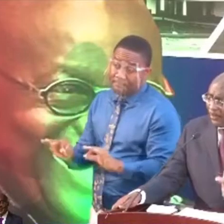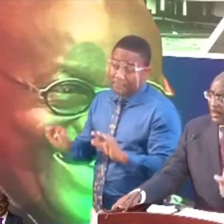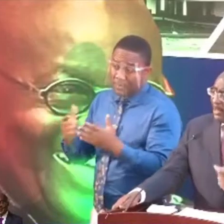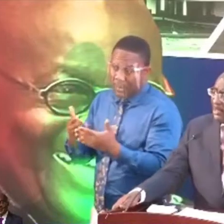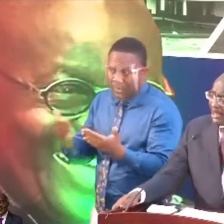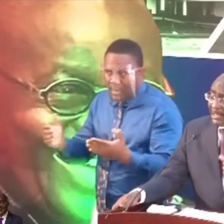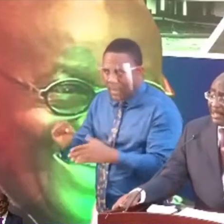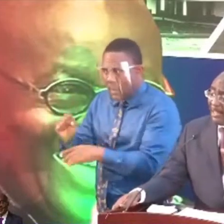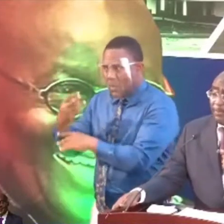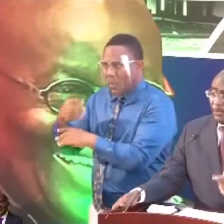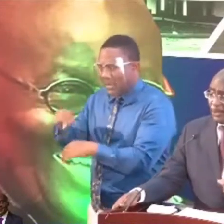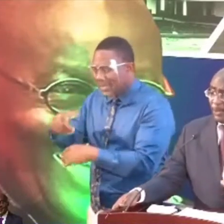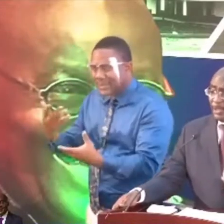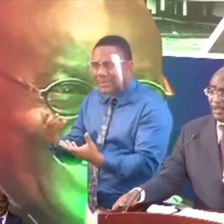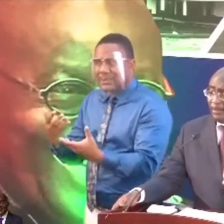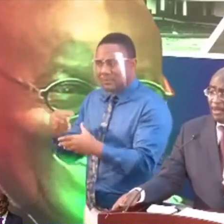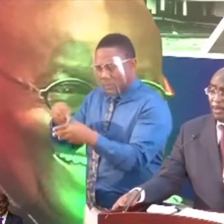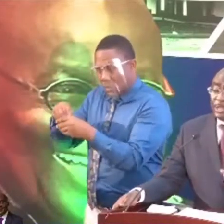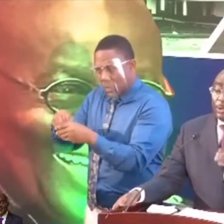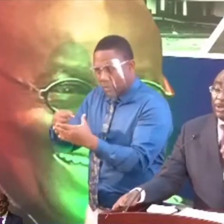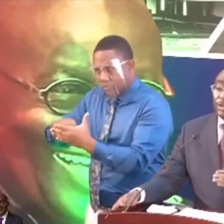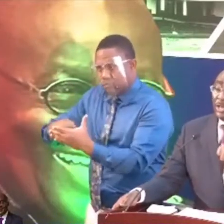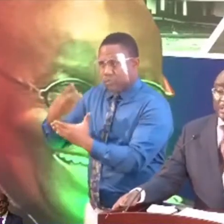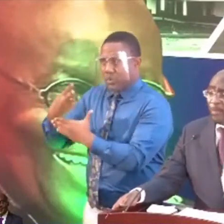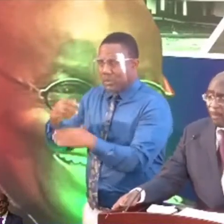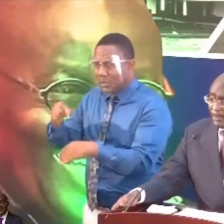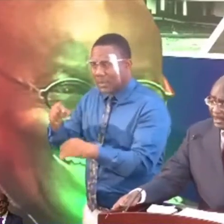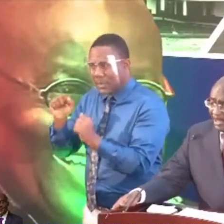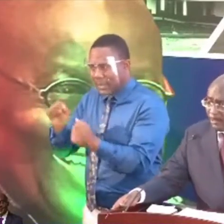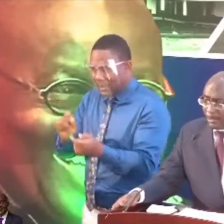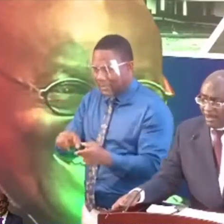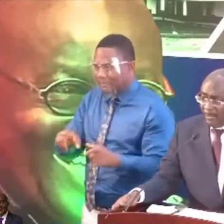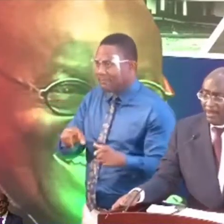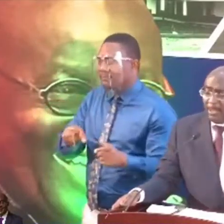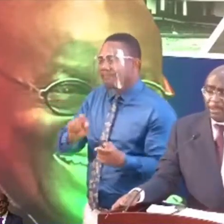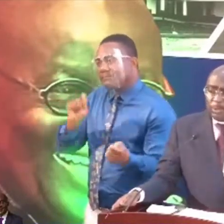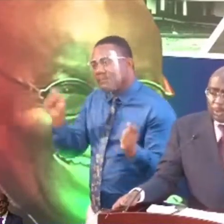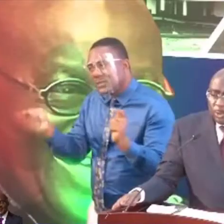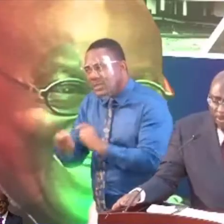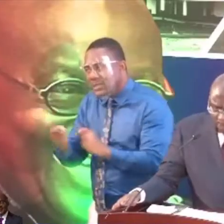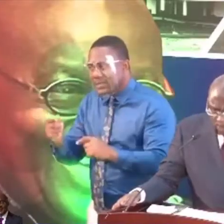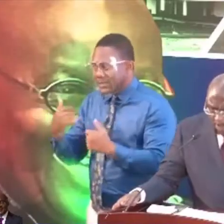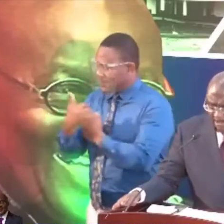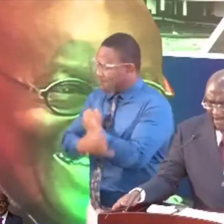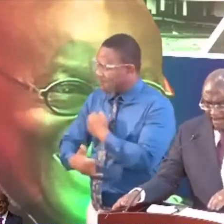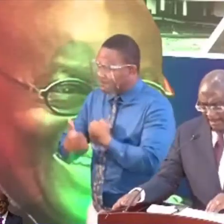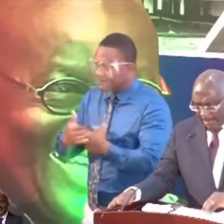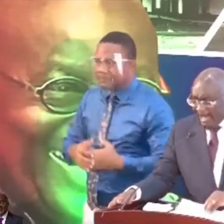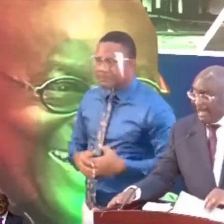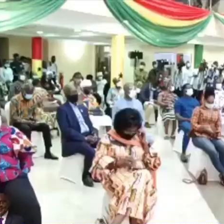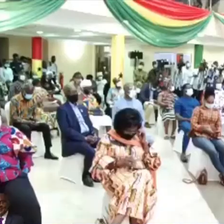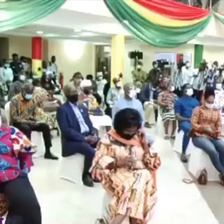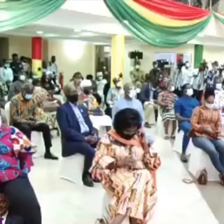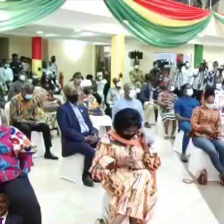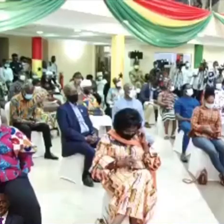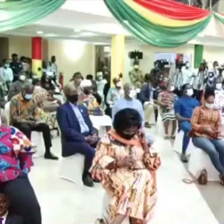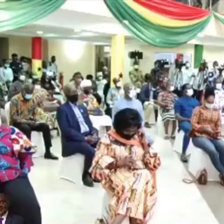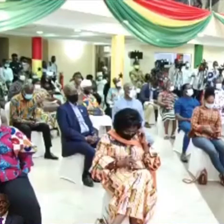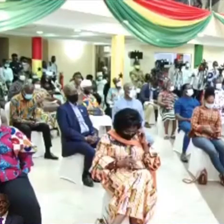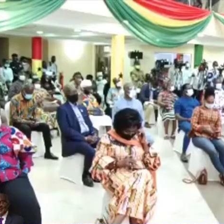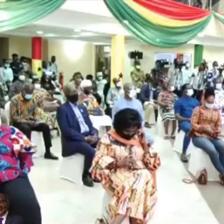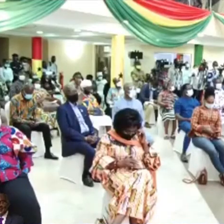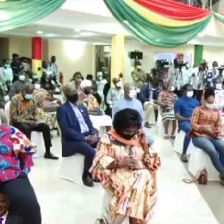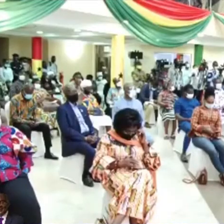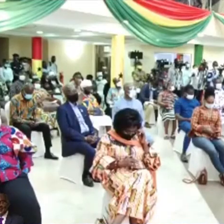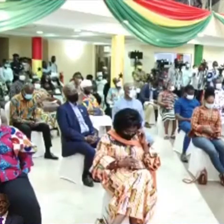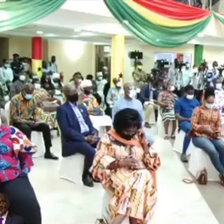soft digital infrastructure, which is going to transform this country. So we are doing the national ID card.